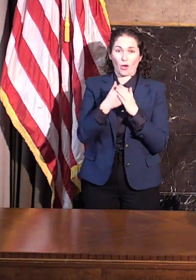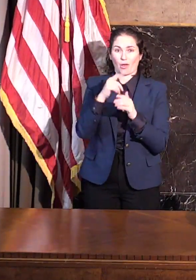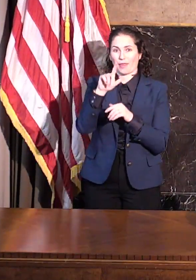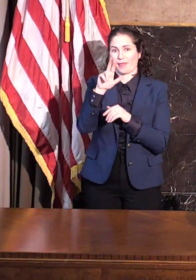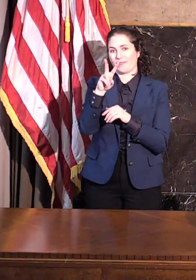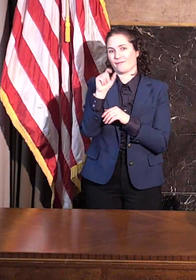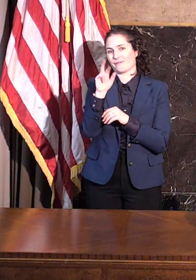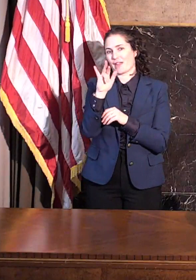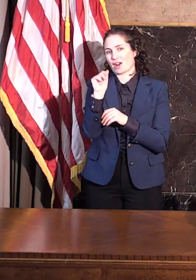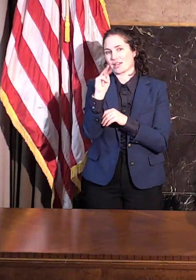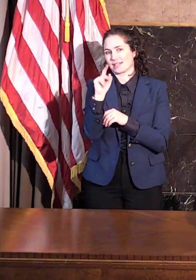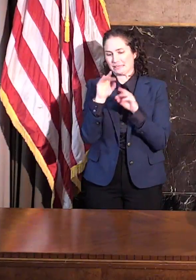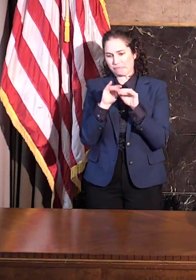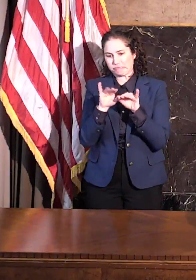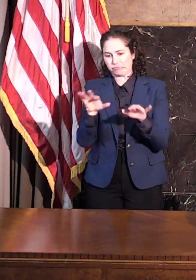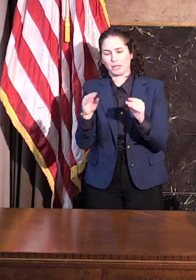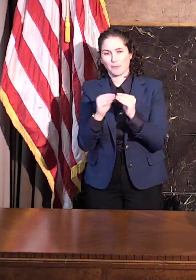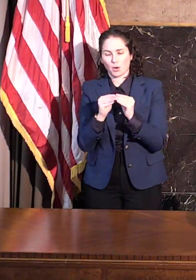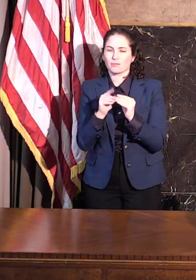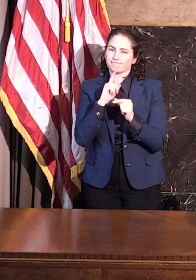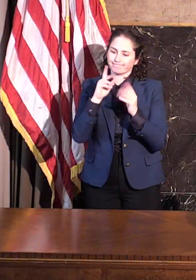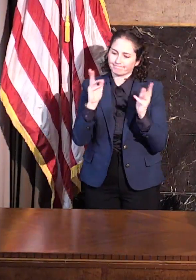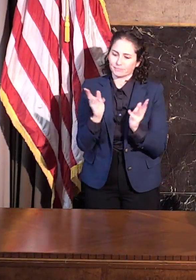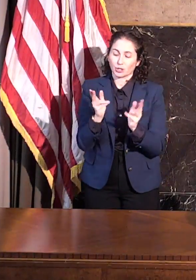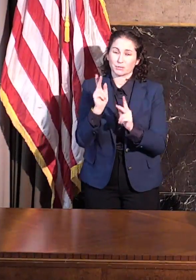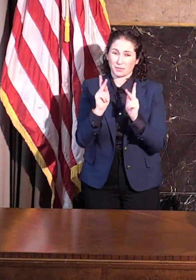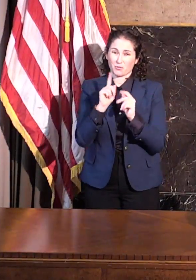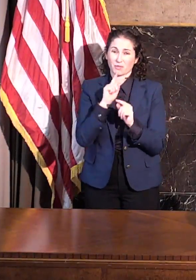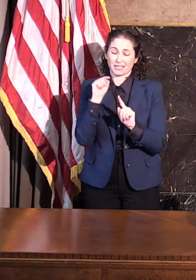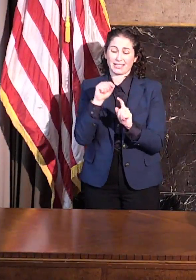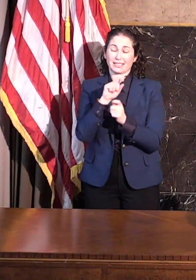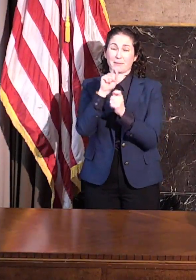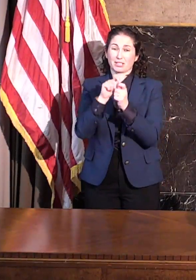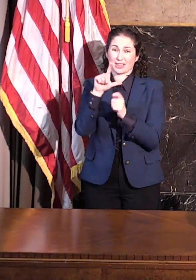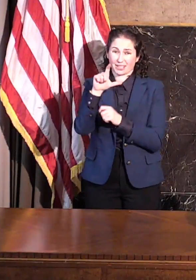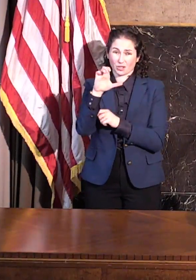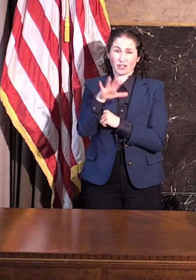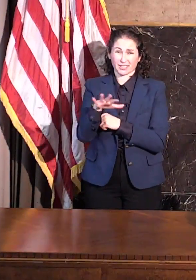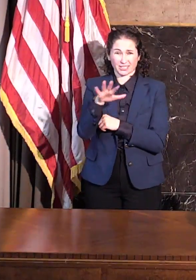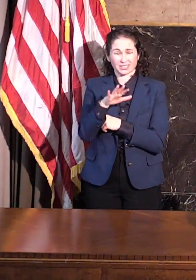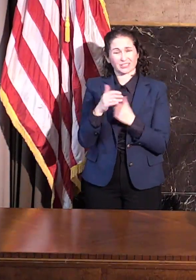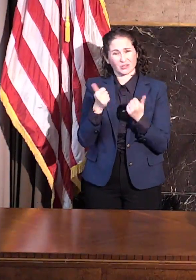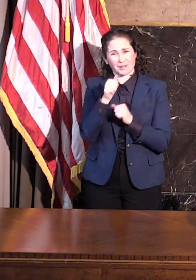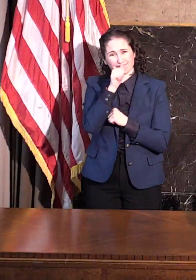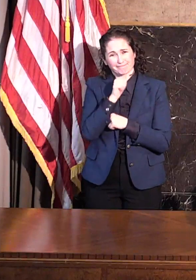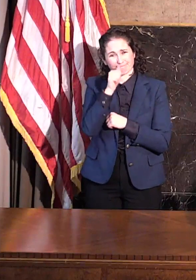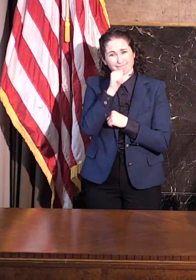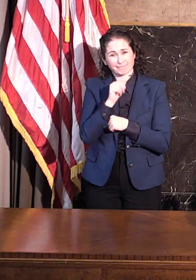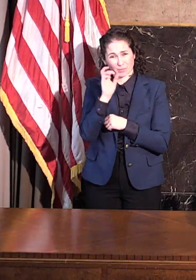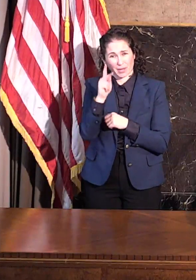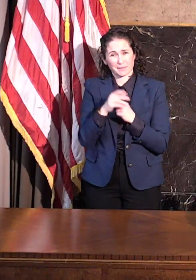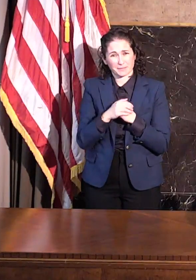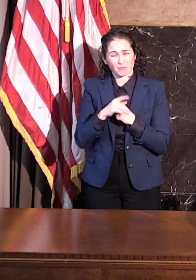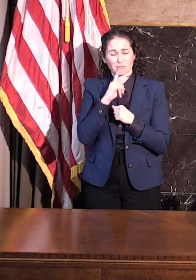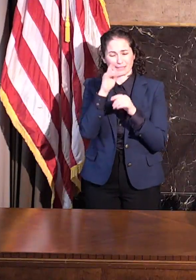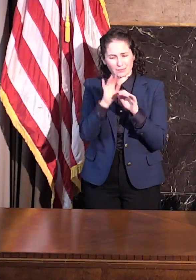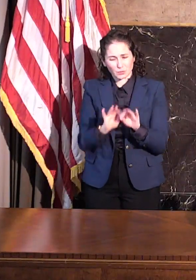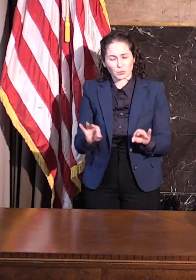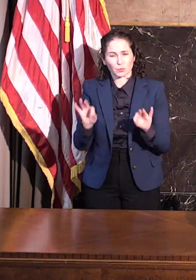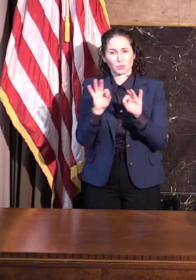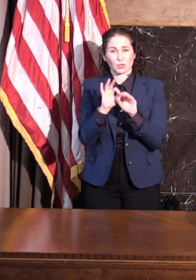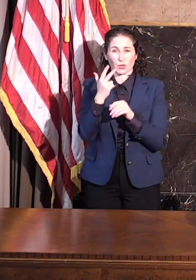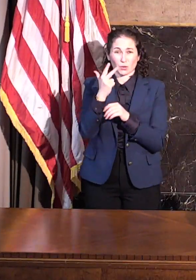and there's a lot of fatigue. At where we are right now, in this race against time, trying to get as much vaccine